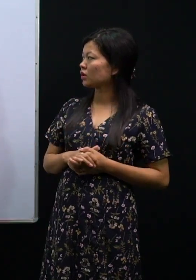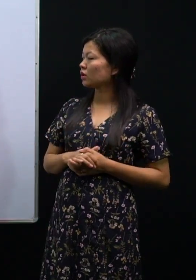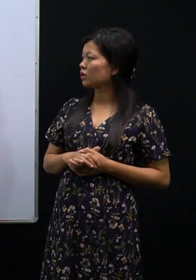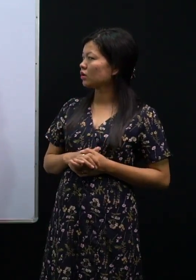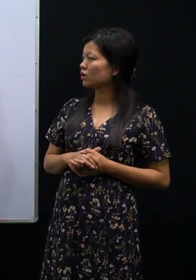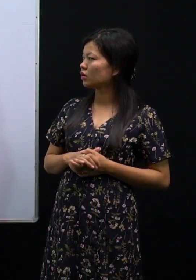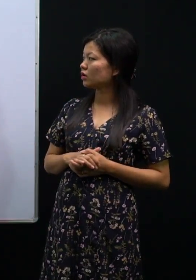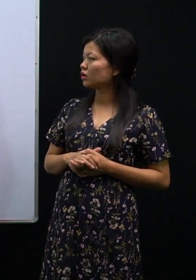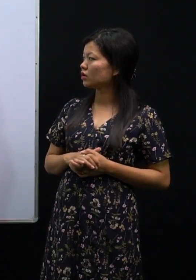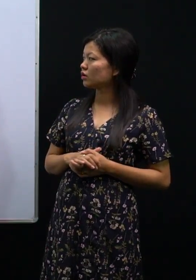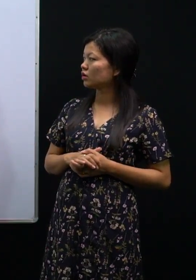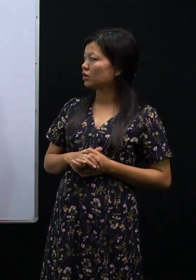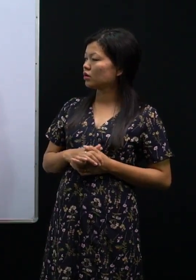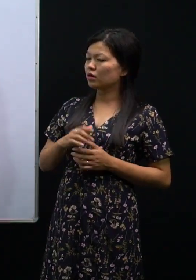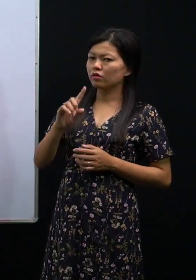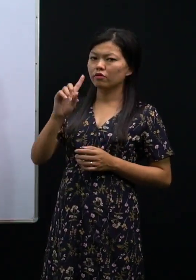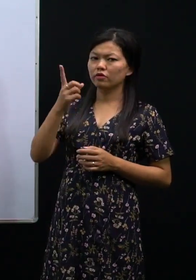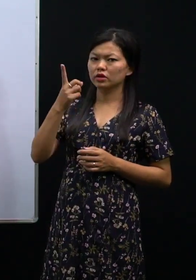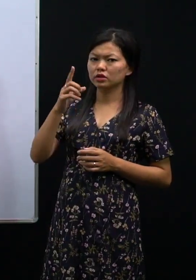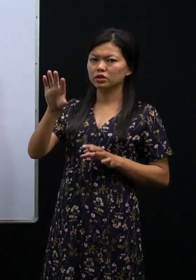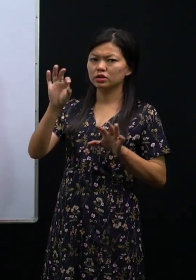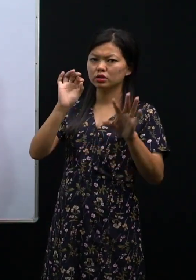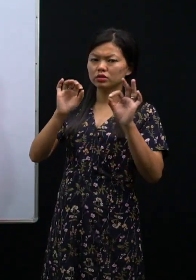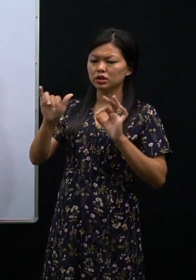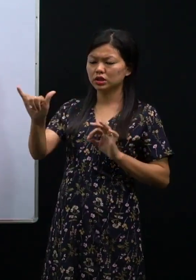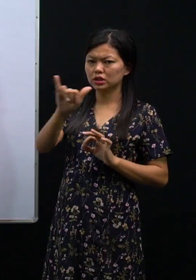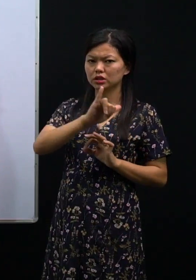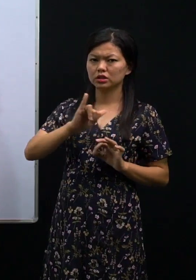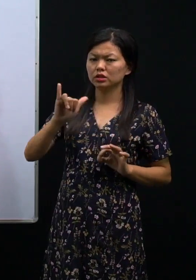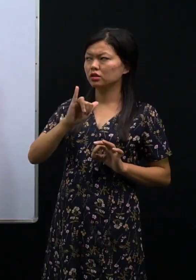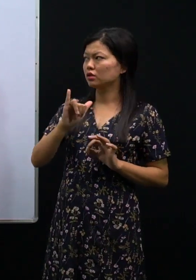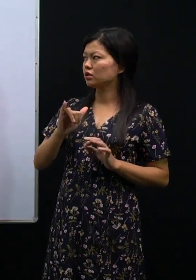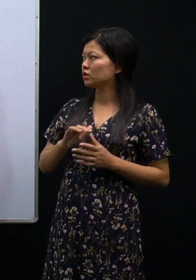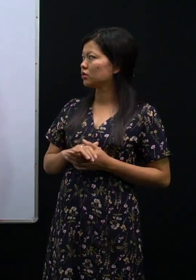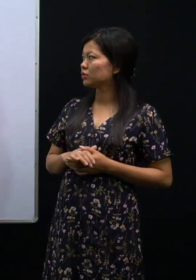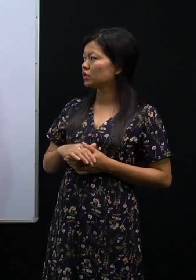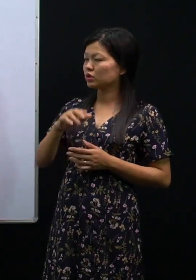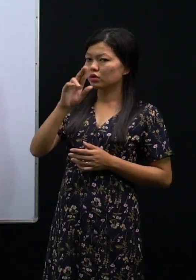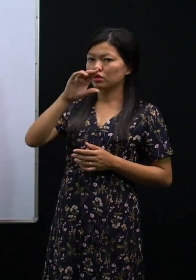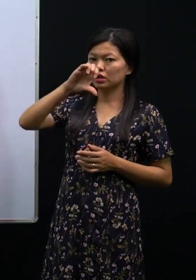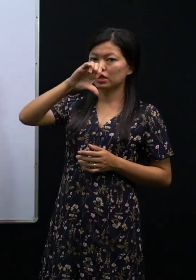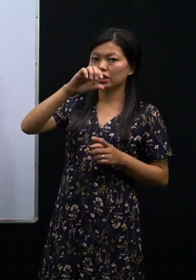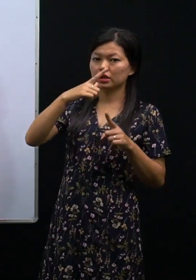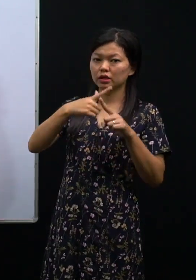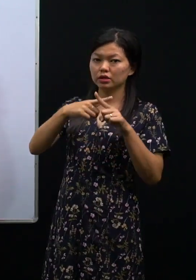First, you have to target to make whole square. Can I make whole square 9x square? Yes. What number?